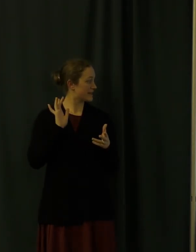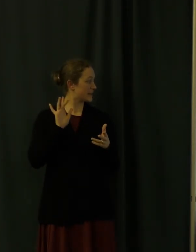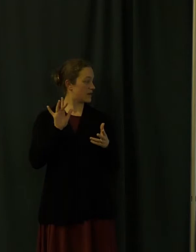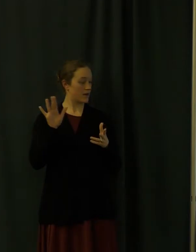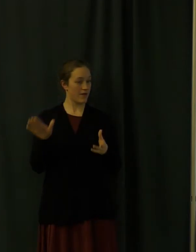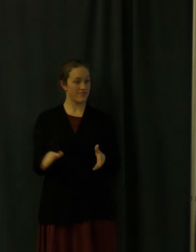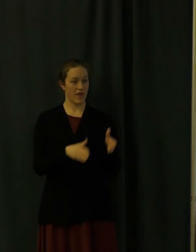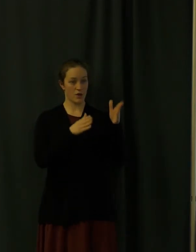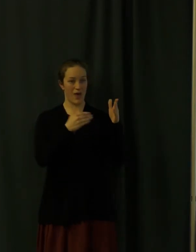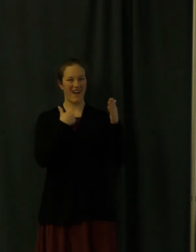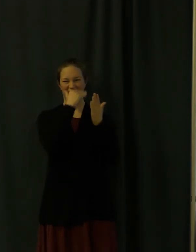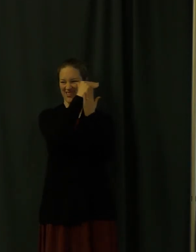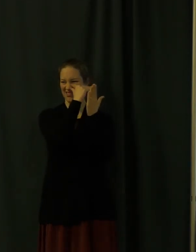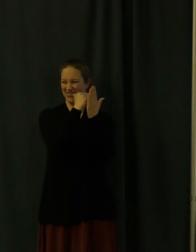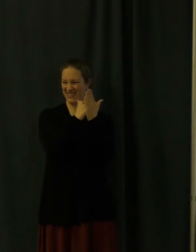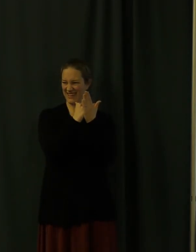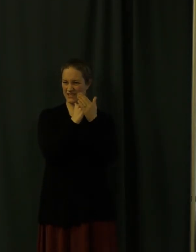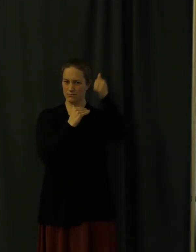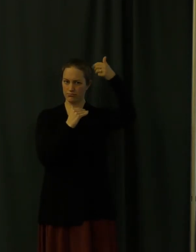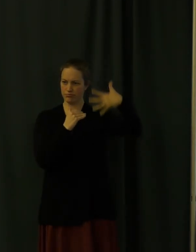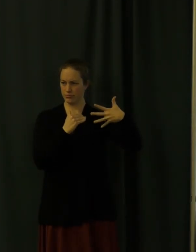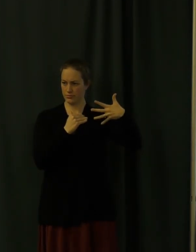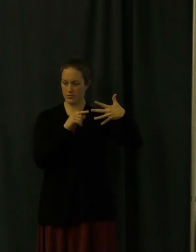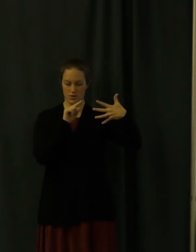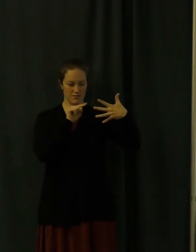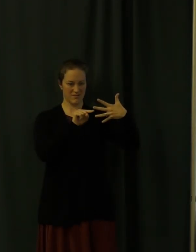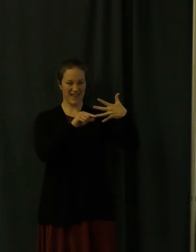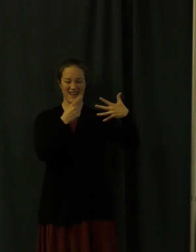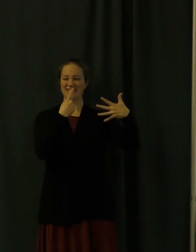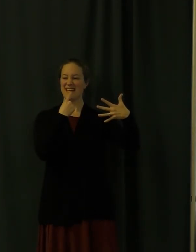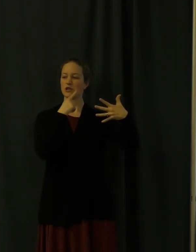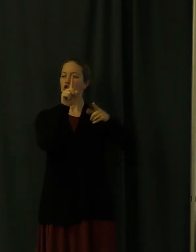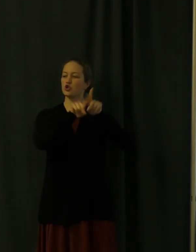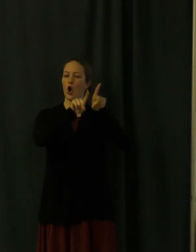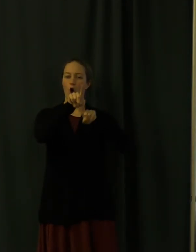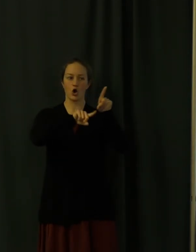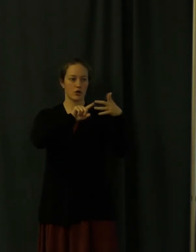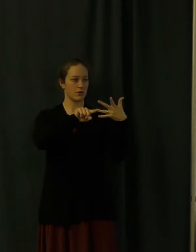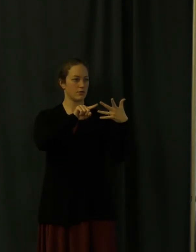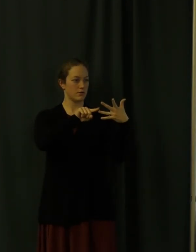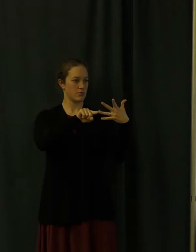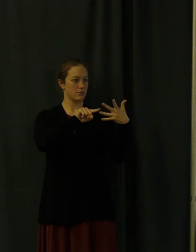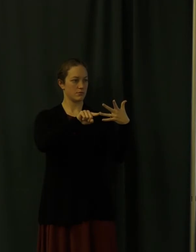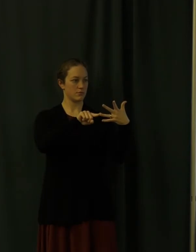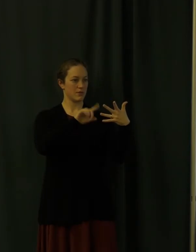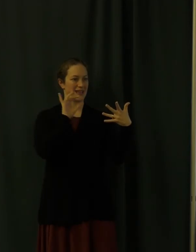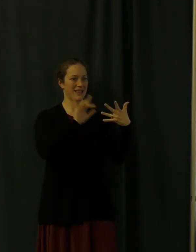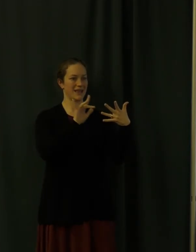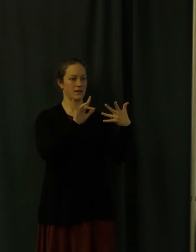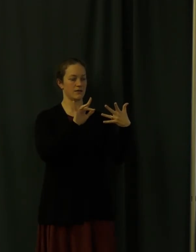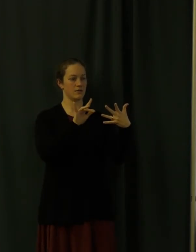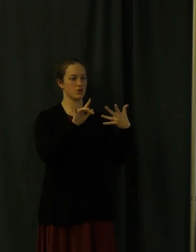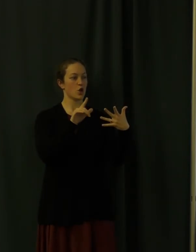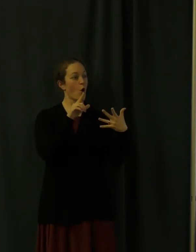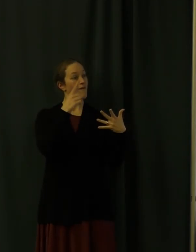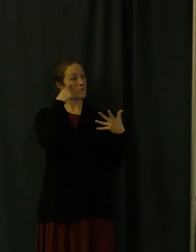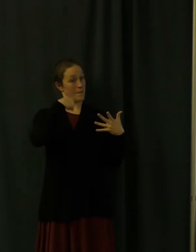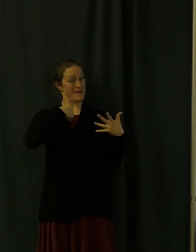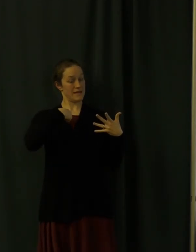of places to go, you have Starred. And so these, for me, are files that I use a